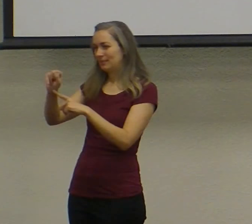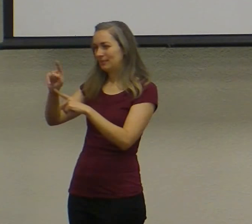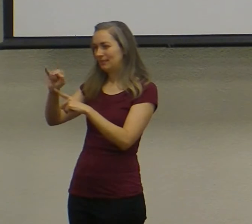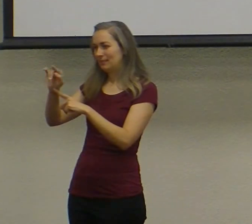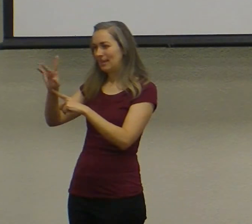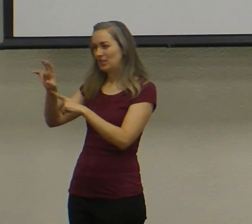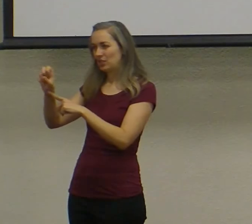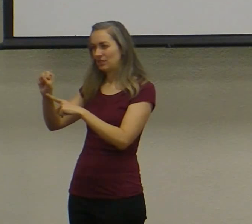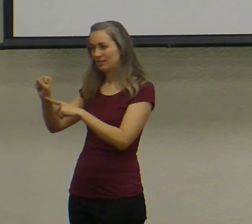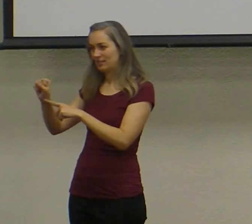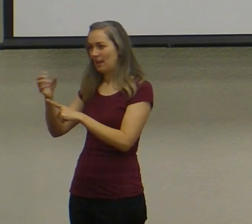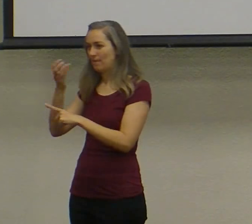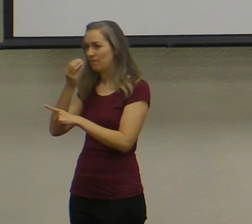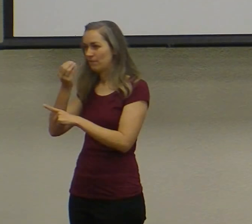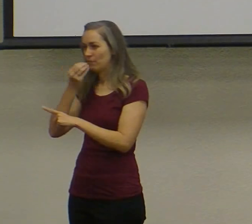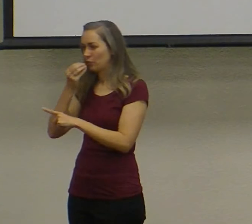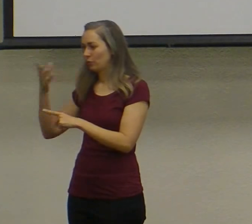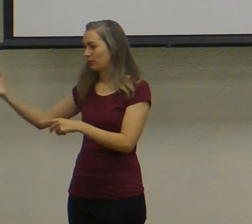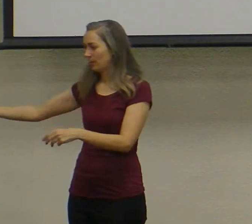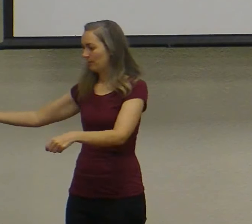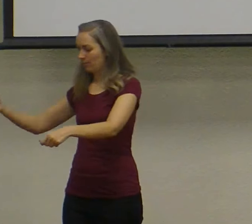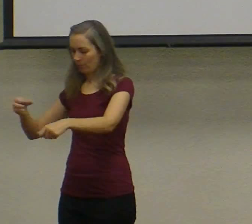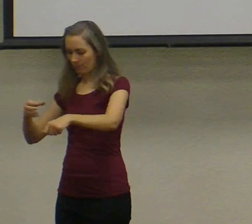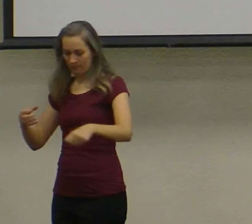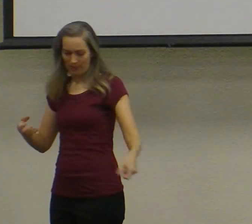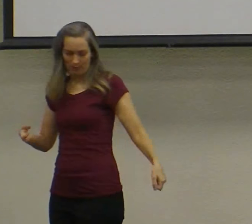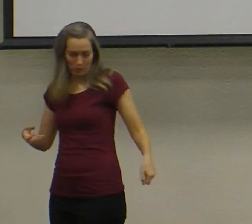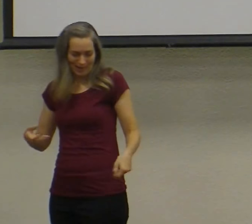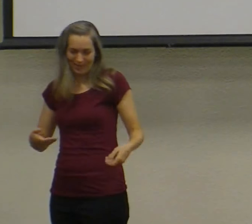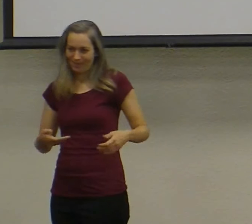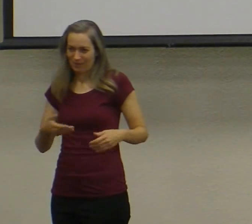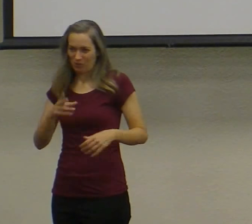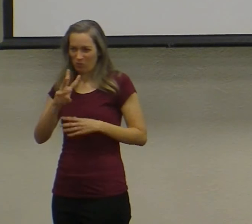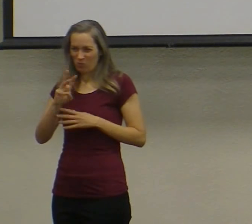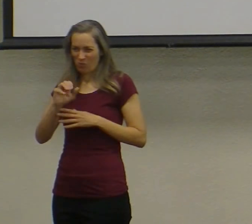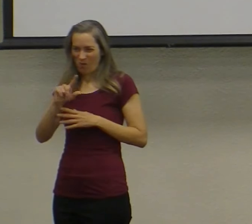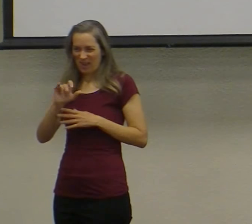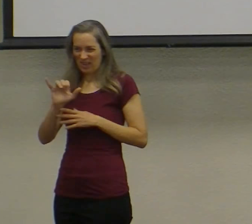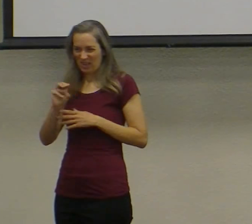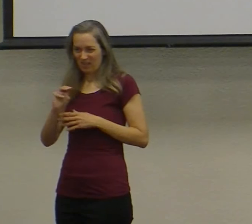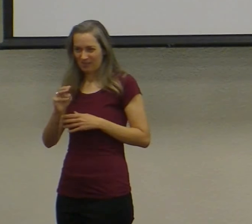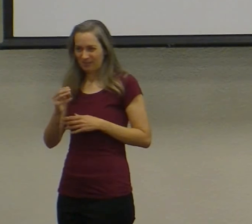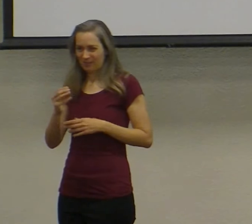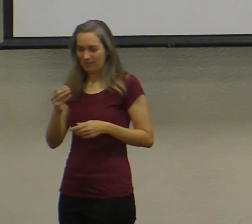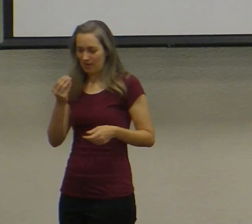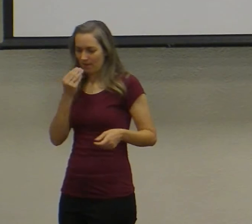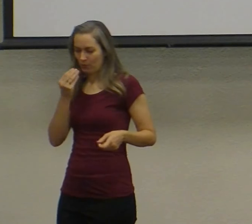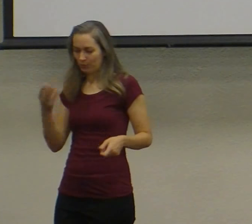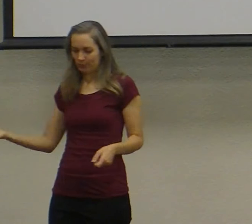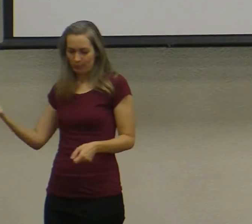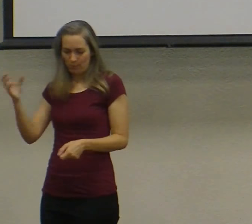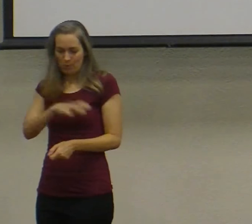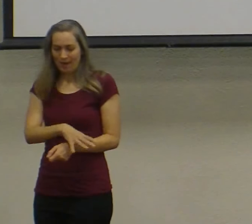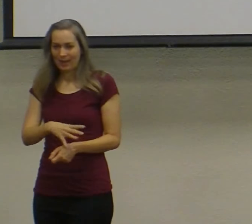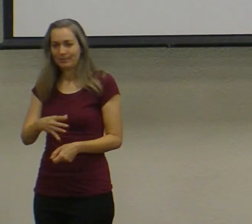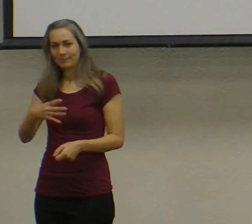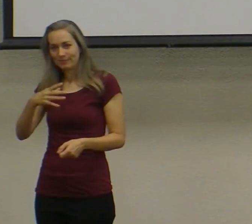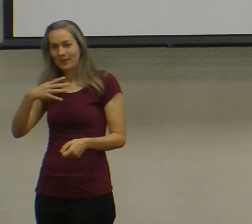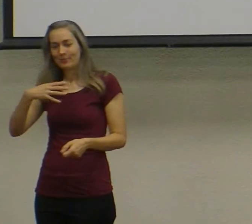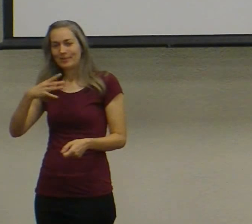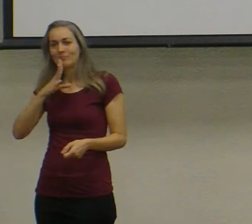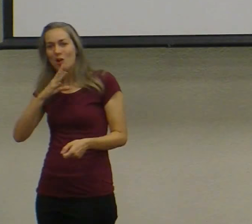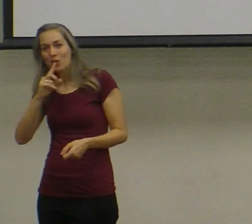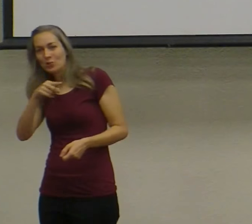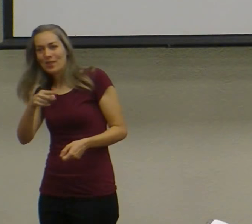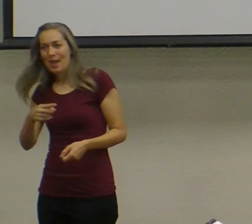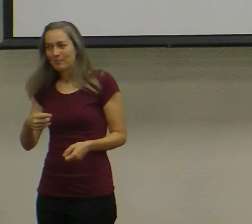this individual, building a relationship, starting that relationship process. Then we take their food to their car and load it in their